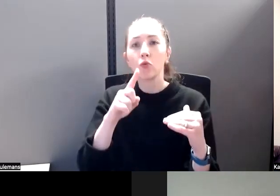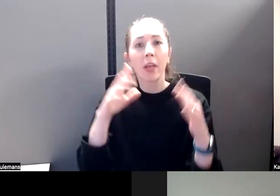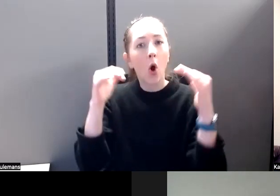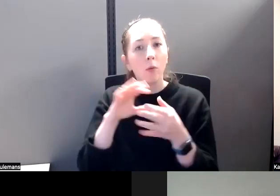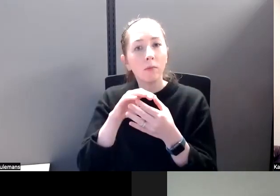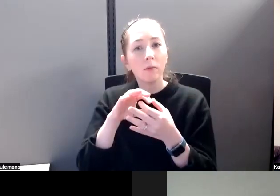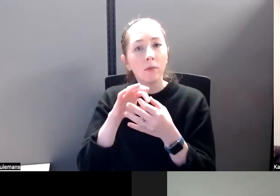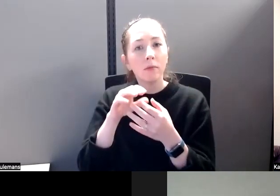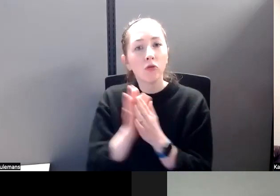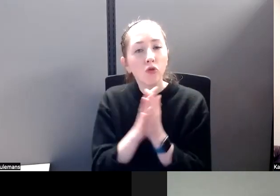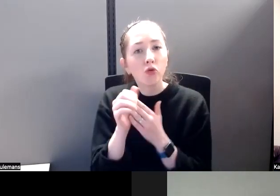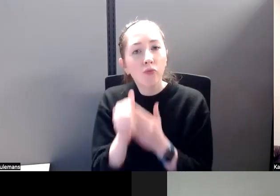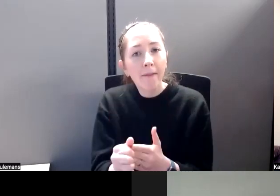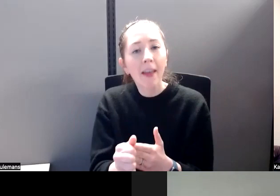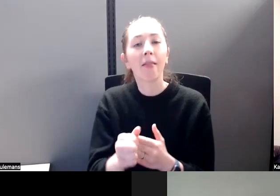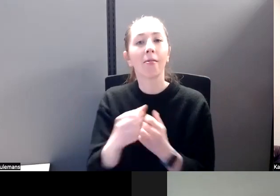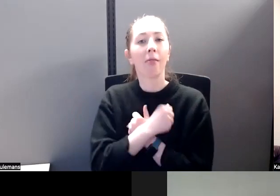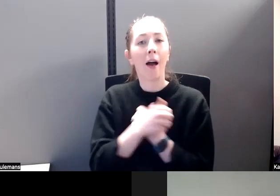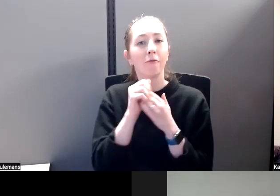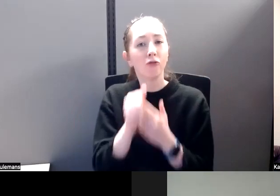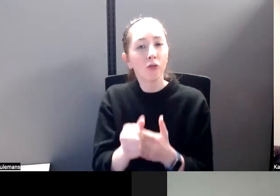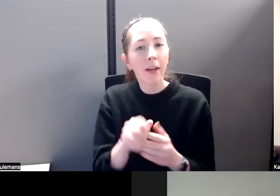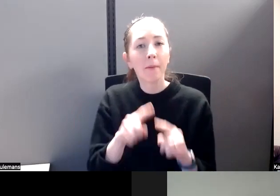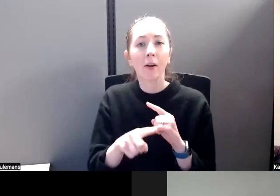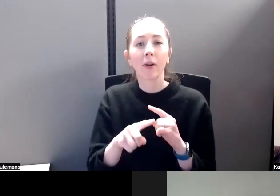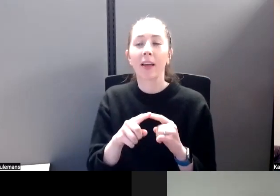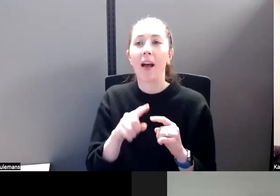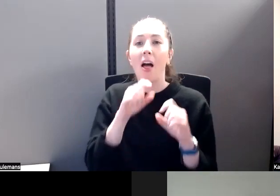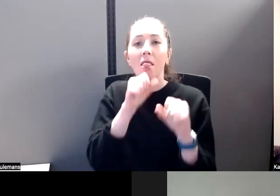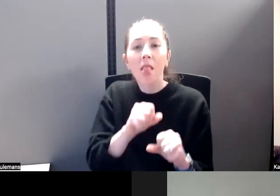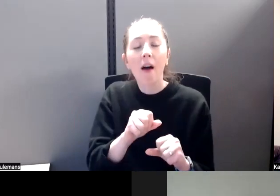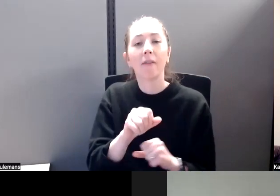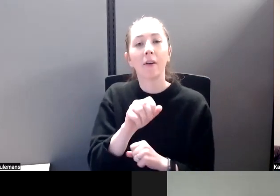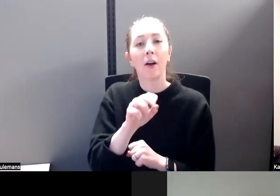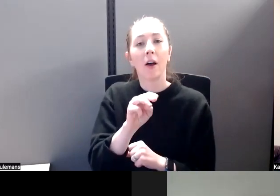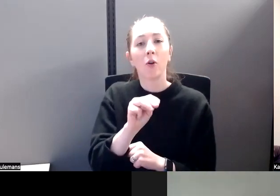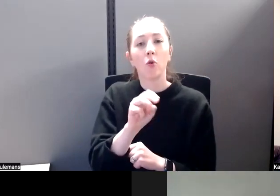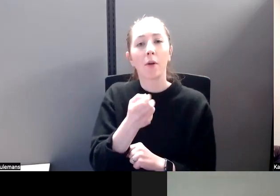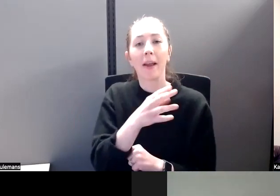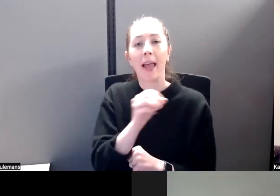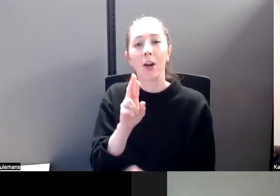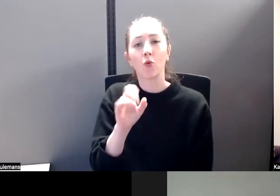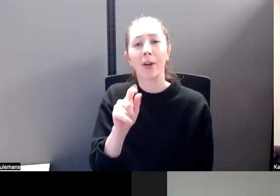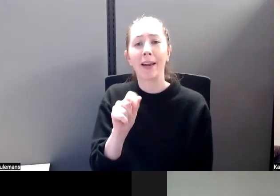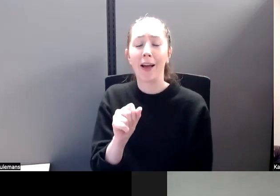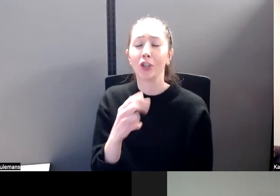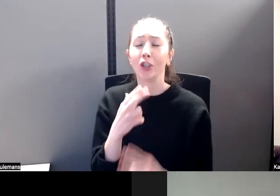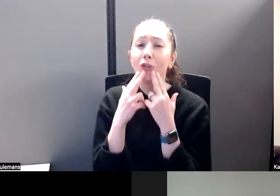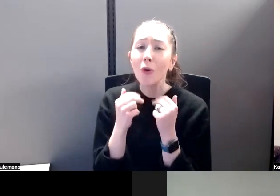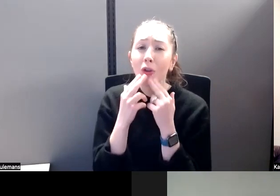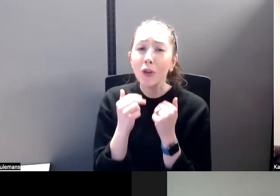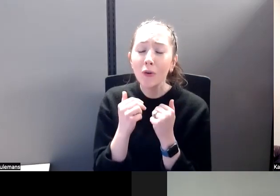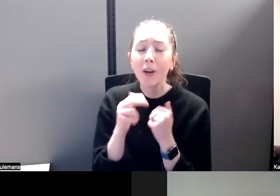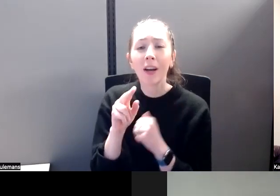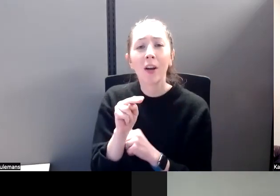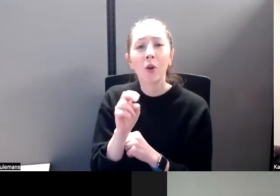And I love Norman and Rita. I love being Rita. She's the cutest. And also her and